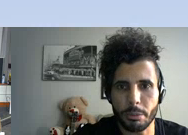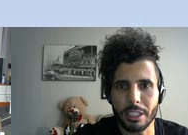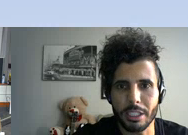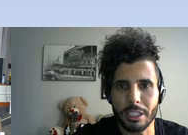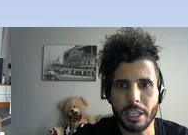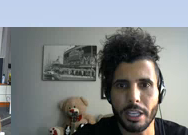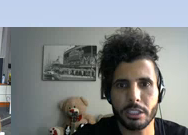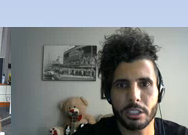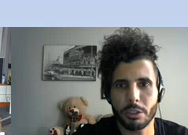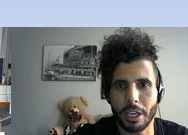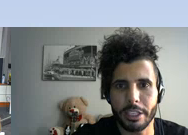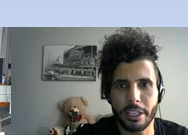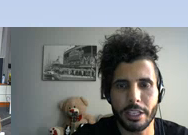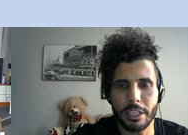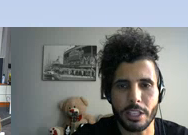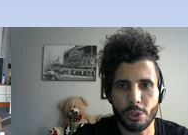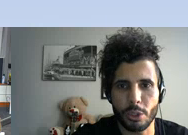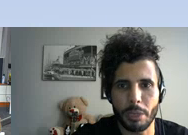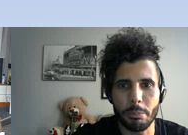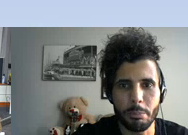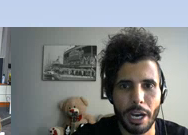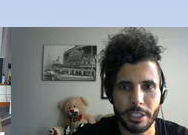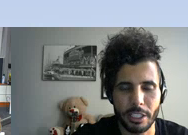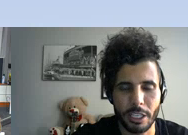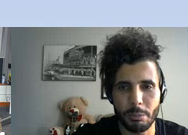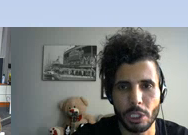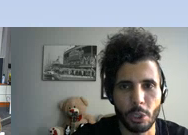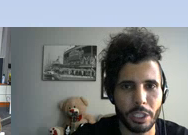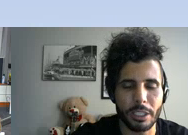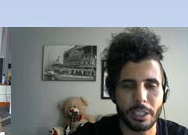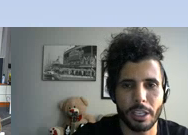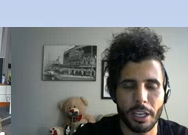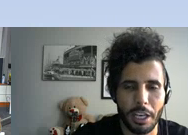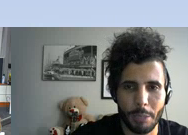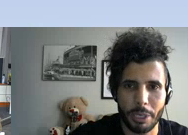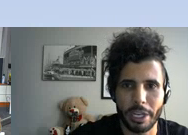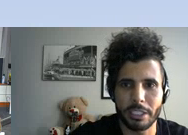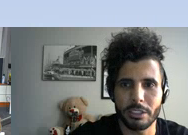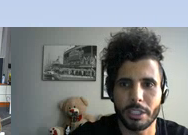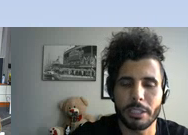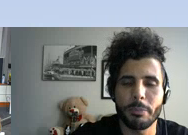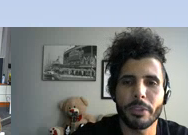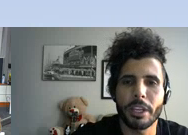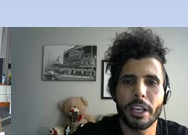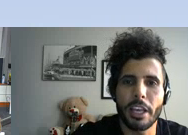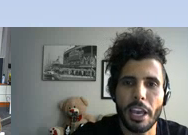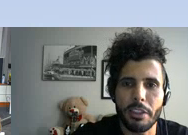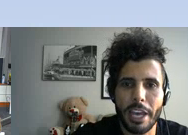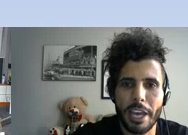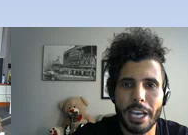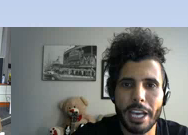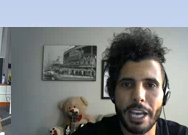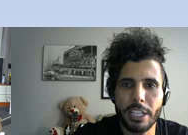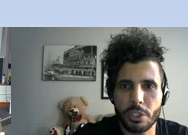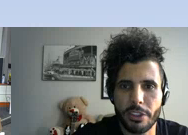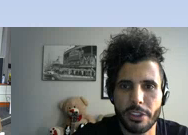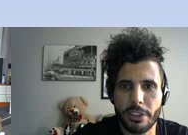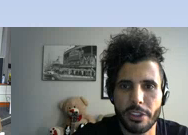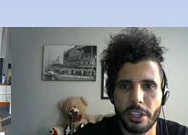my index, using my eye gaze, and also my body. I'm looking on my right, right? And that shows that there